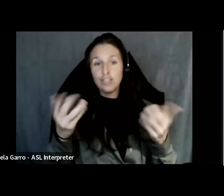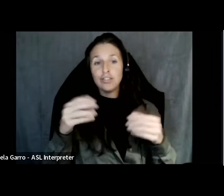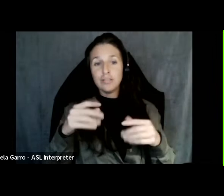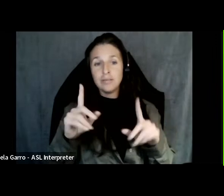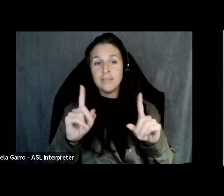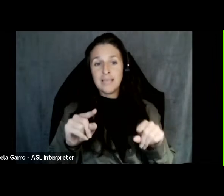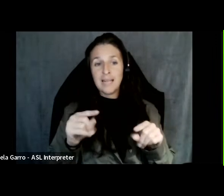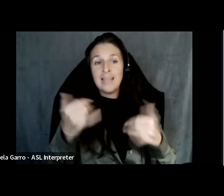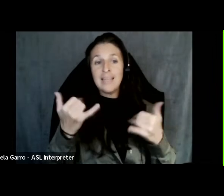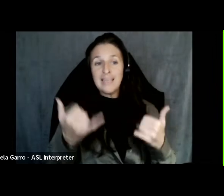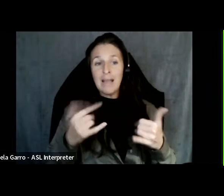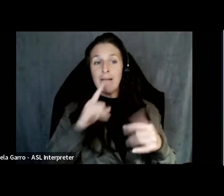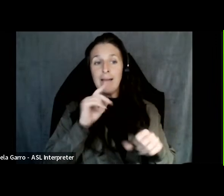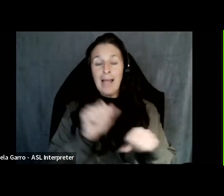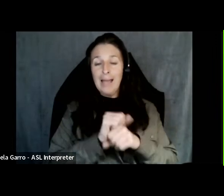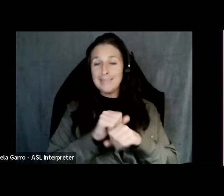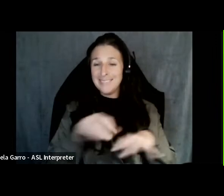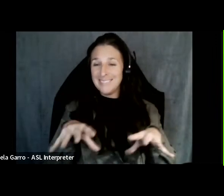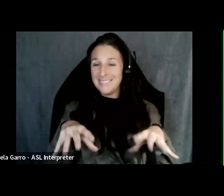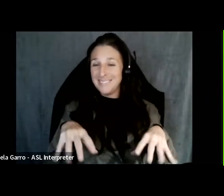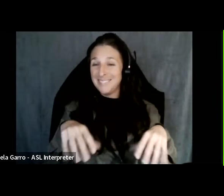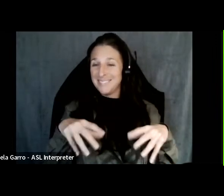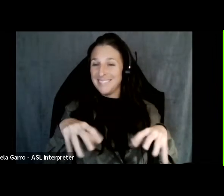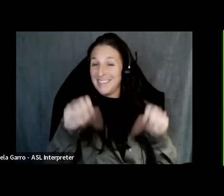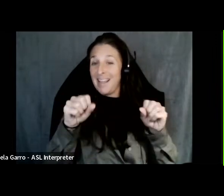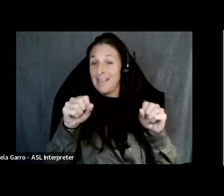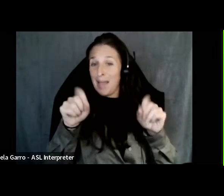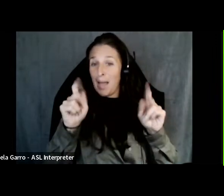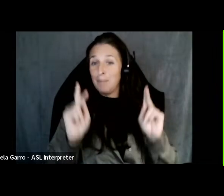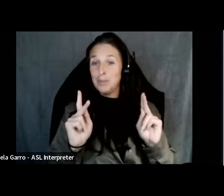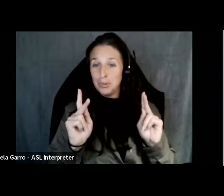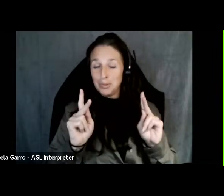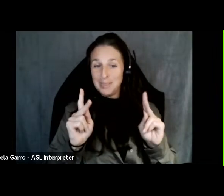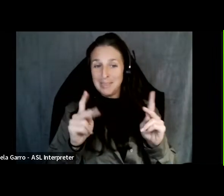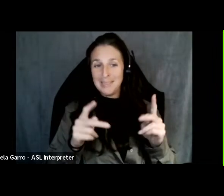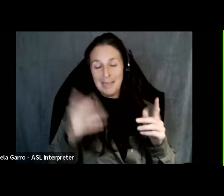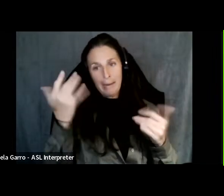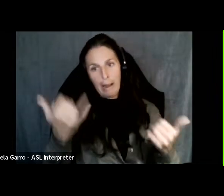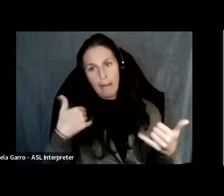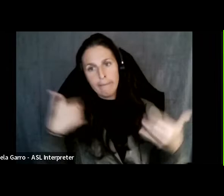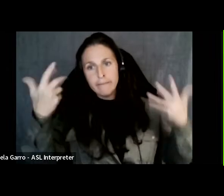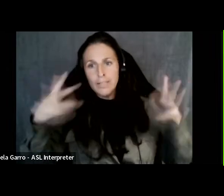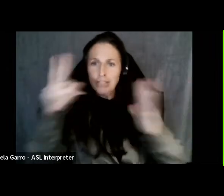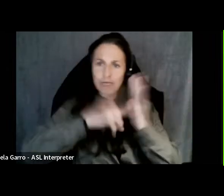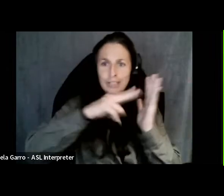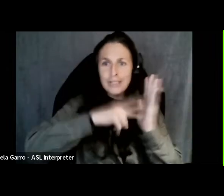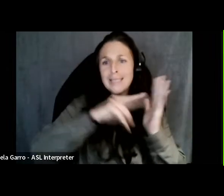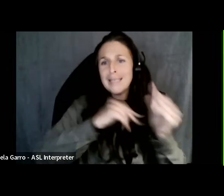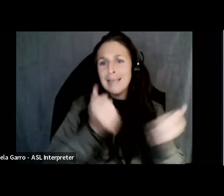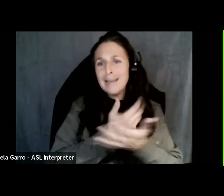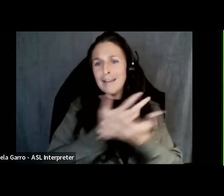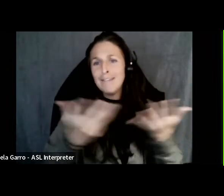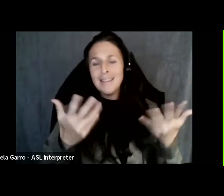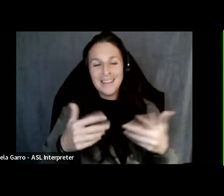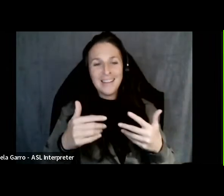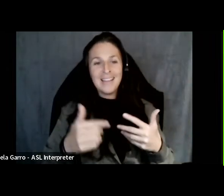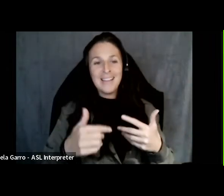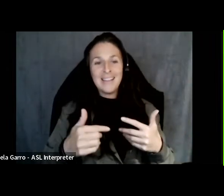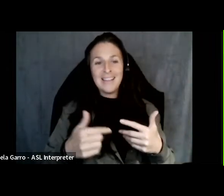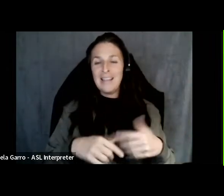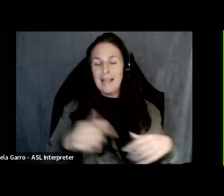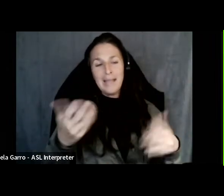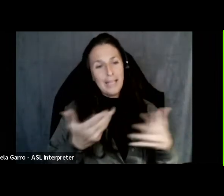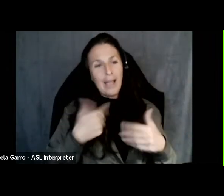I'm actually going to take this opportunity to now that I've done all the reading, we're here. I'll keep talking